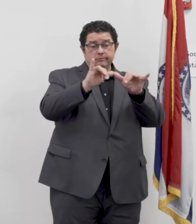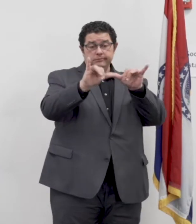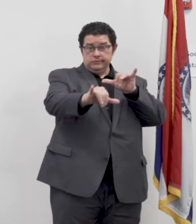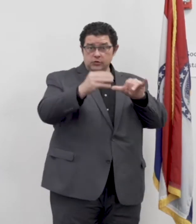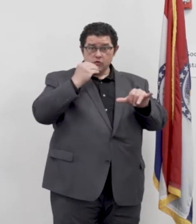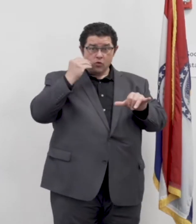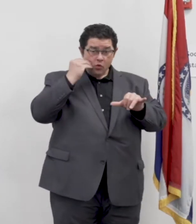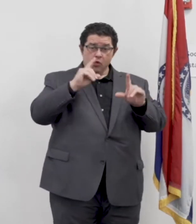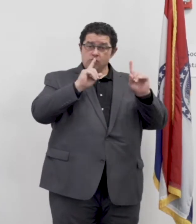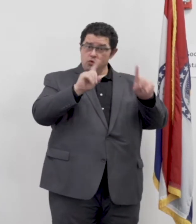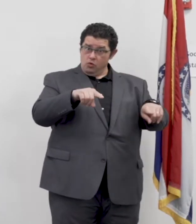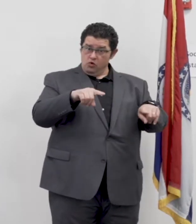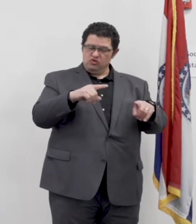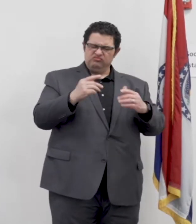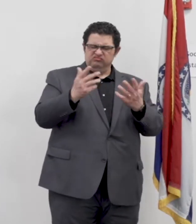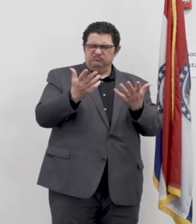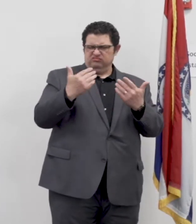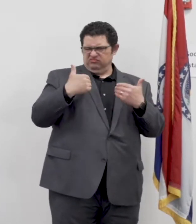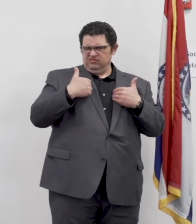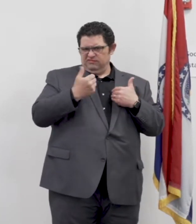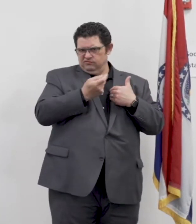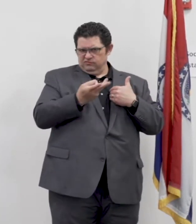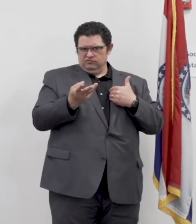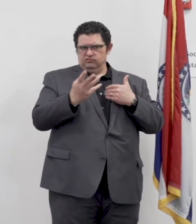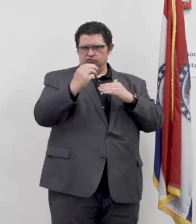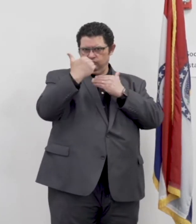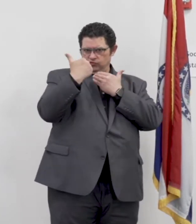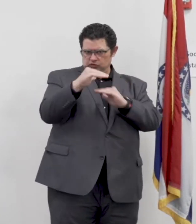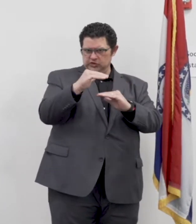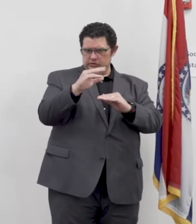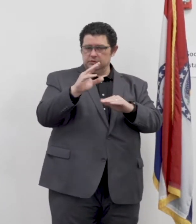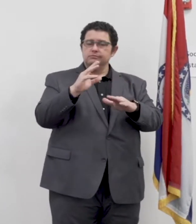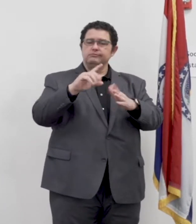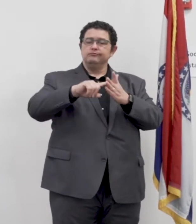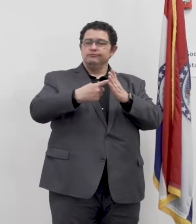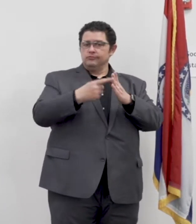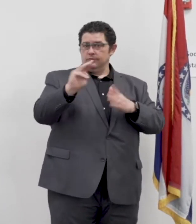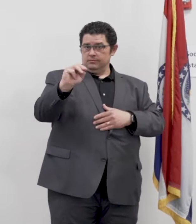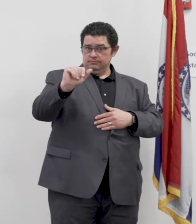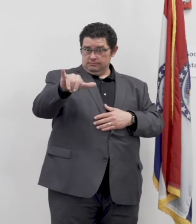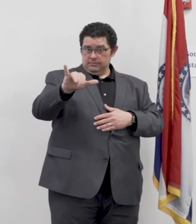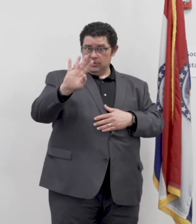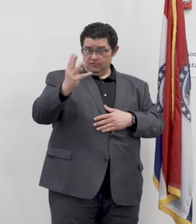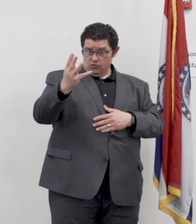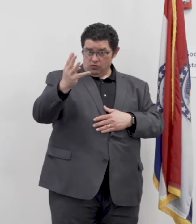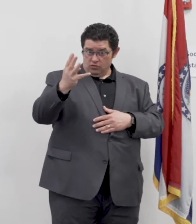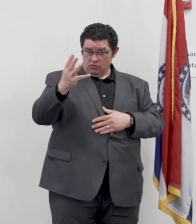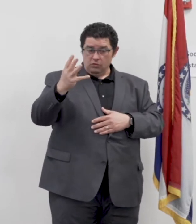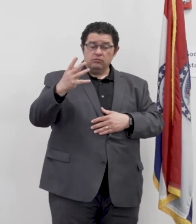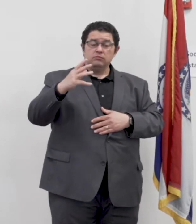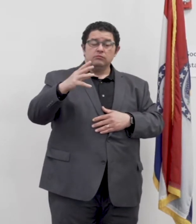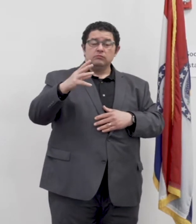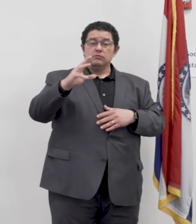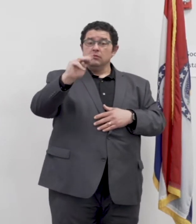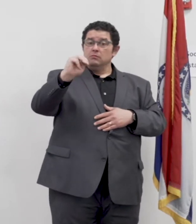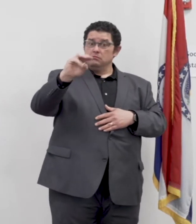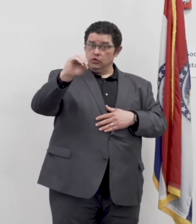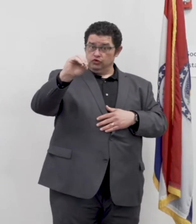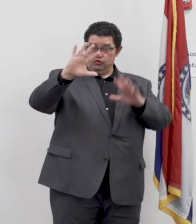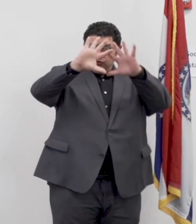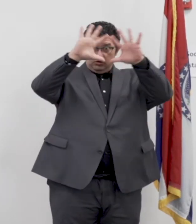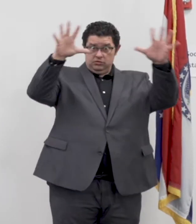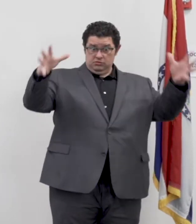additional restrictions starting on May 4th. And I understand that other areas of the state,